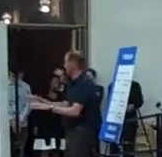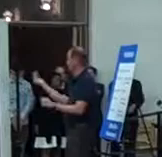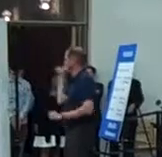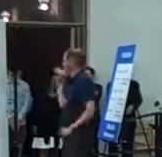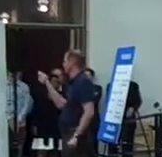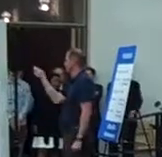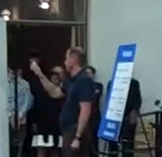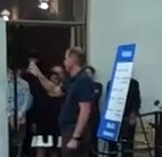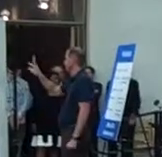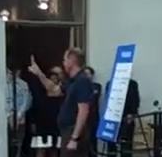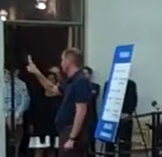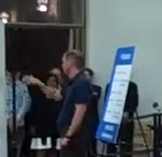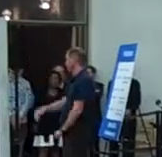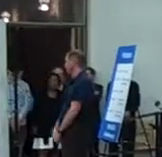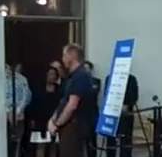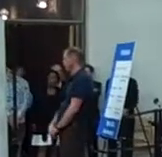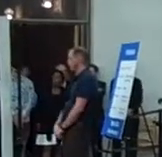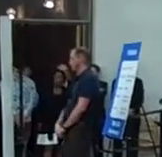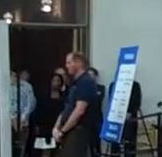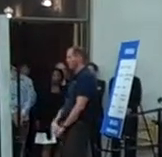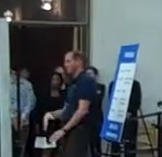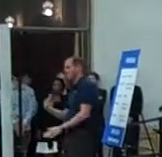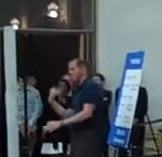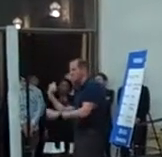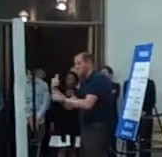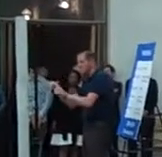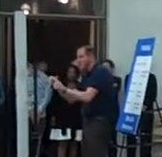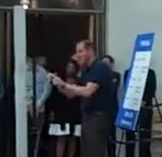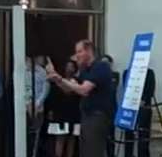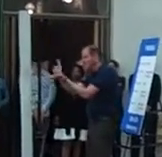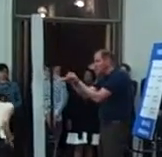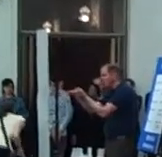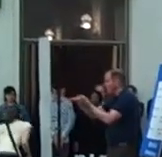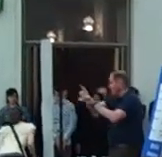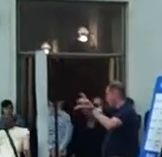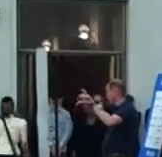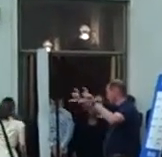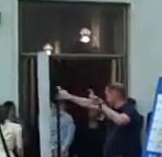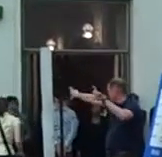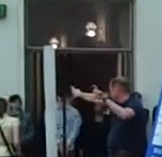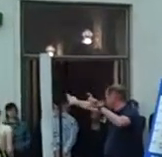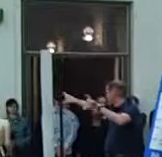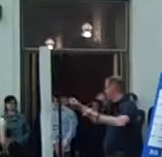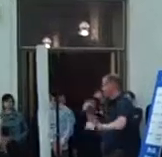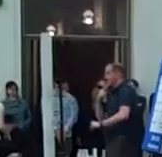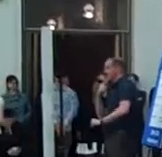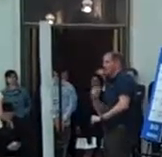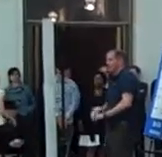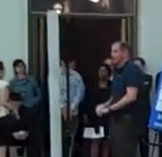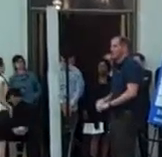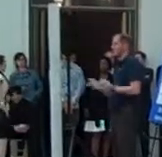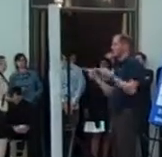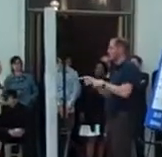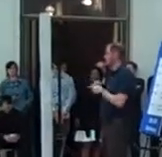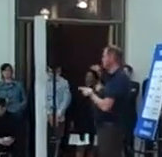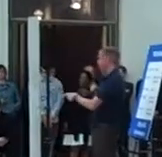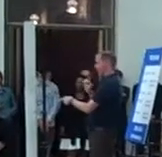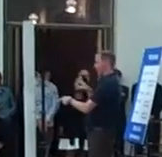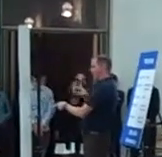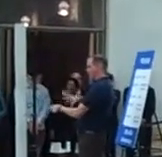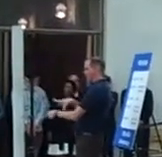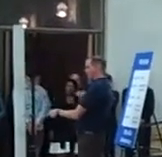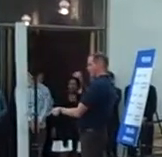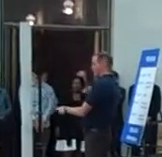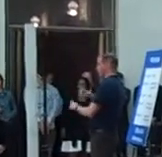Don't forget, it was extraordinary. The headlines of the day, these were the headlines of the day when he was accepted to